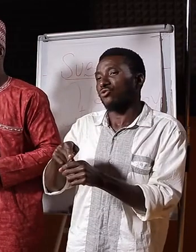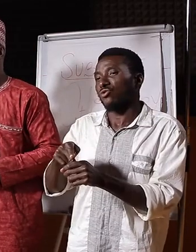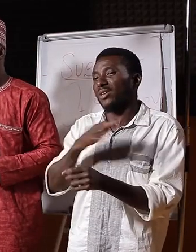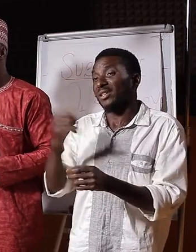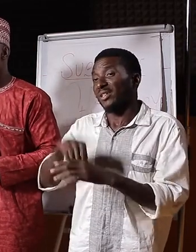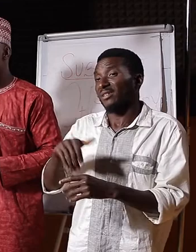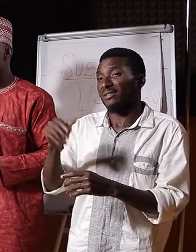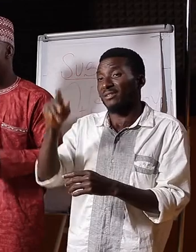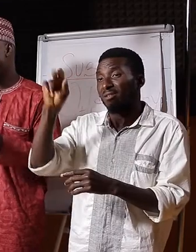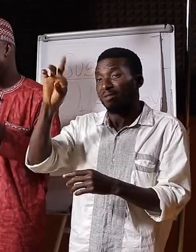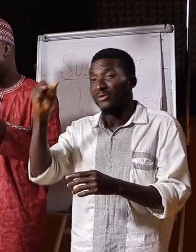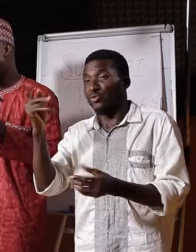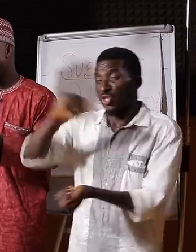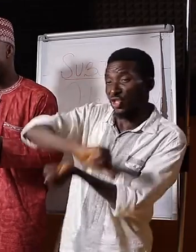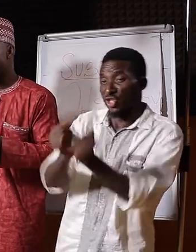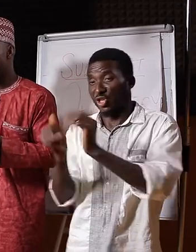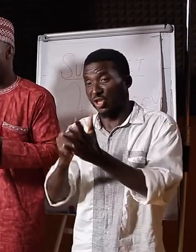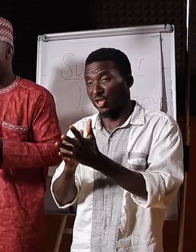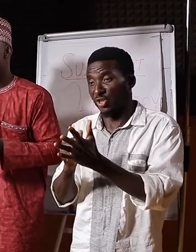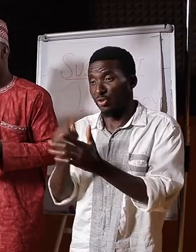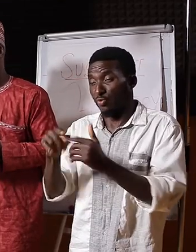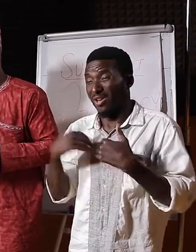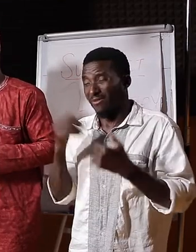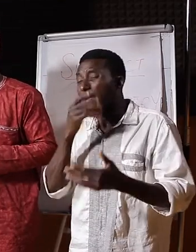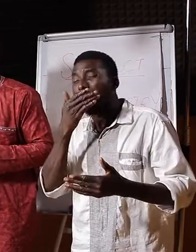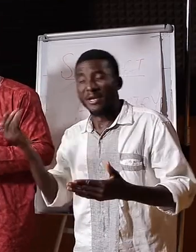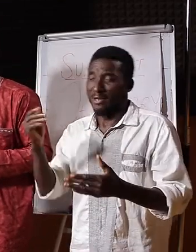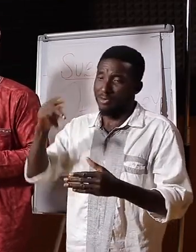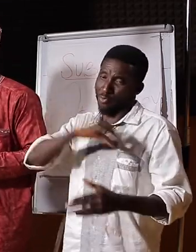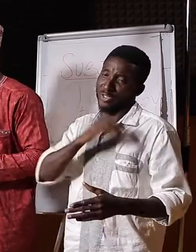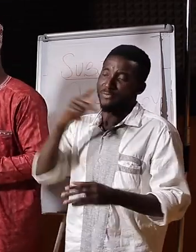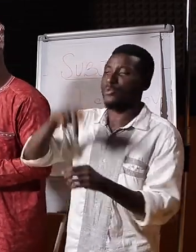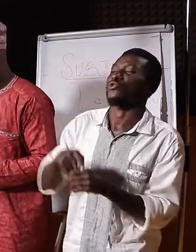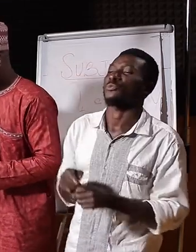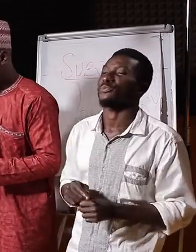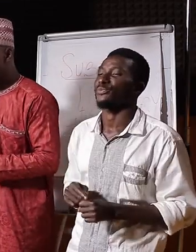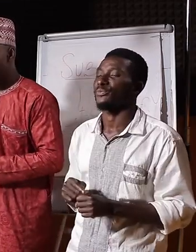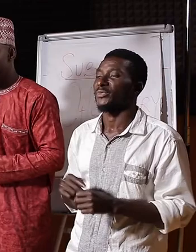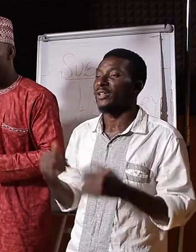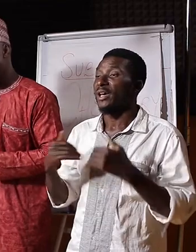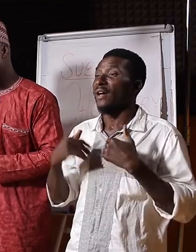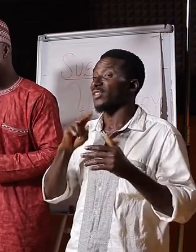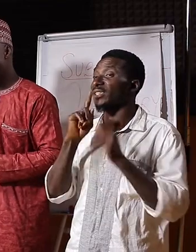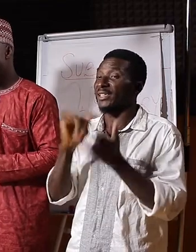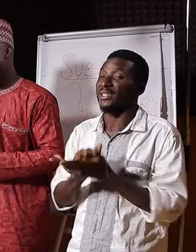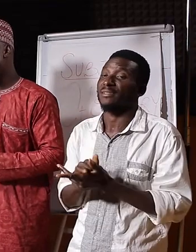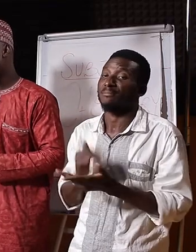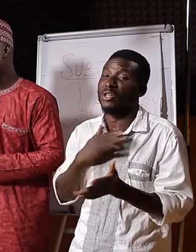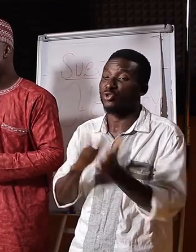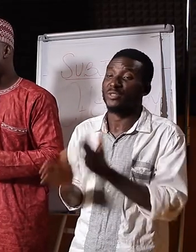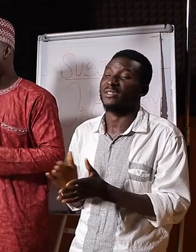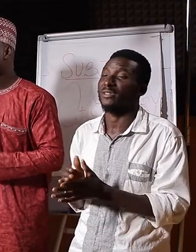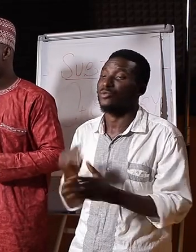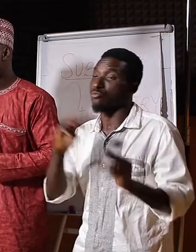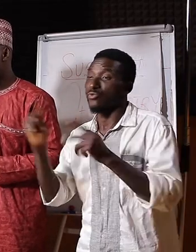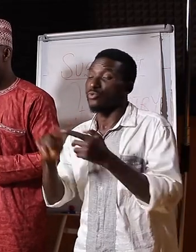in reforming, we are changing it, or we are arranging it to have a better quality of petrol. Having said that, my students, I'll move